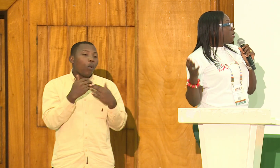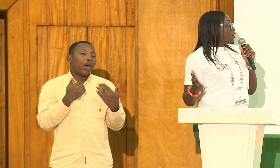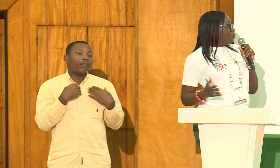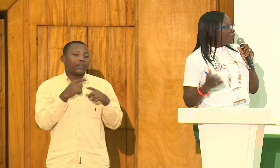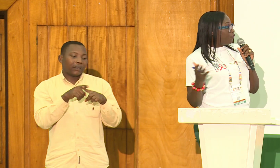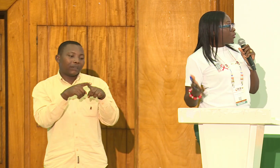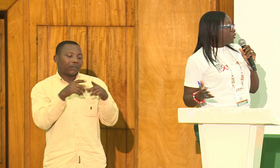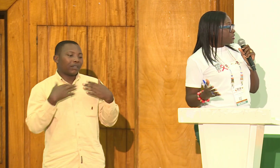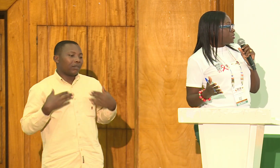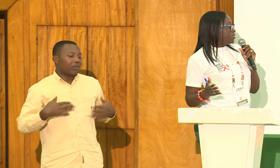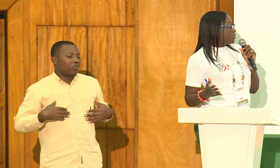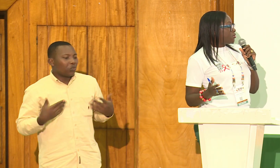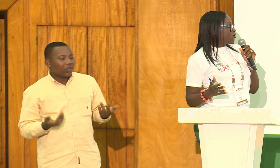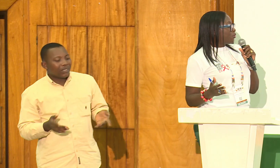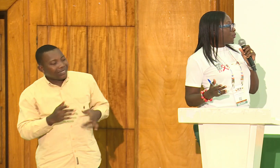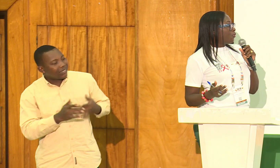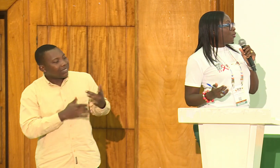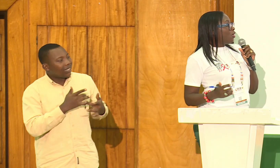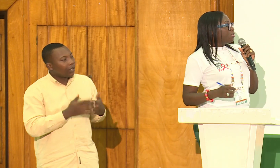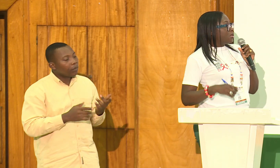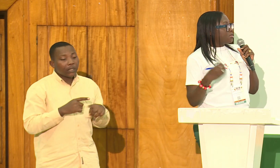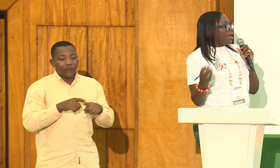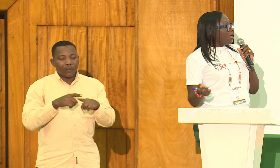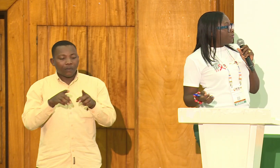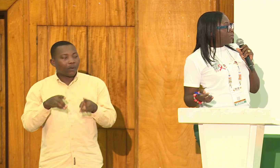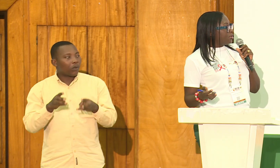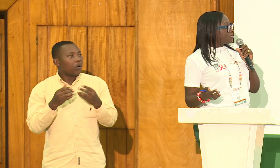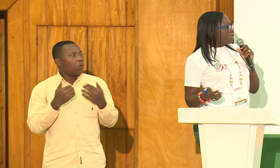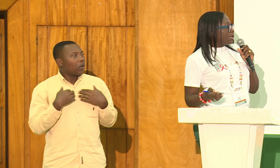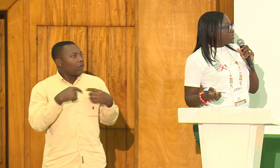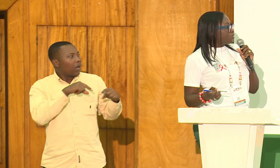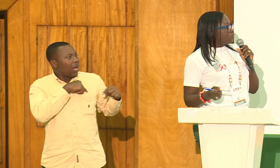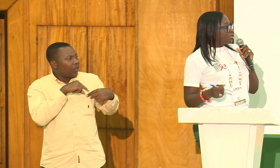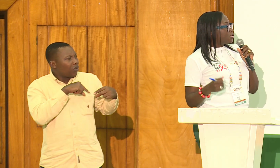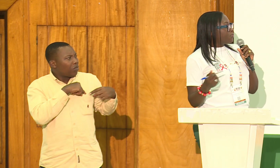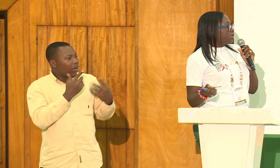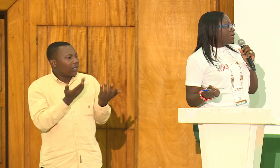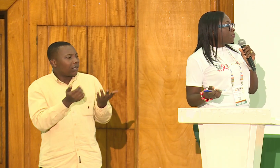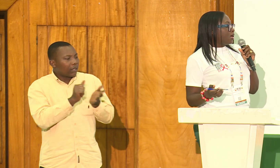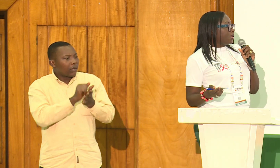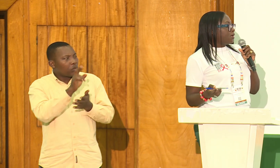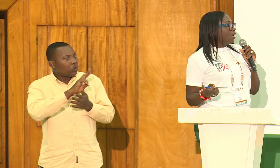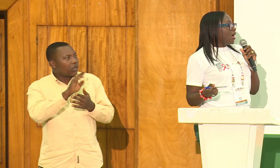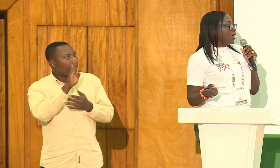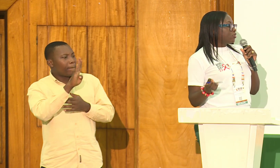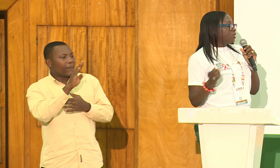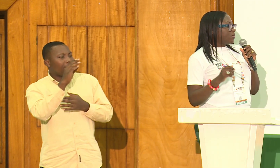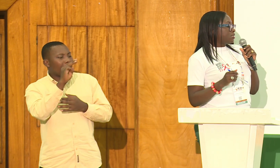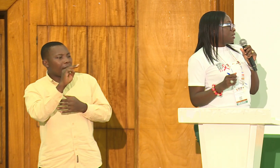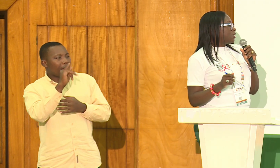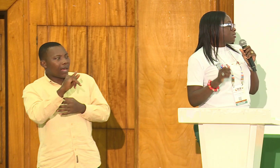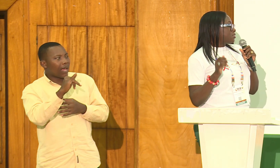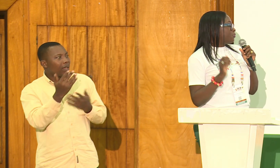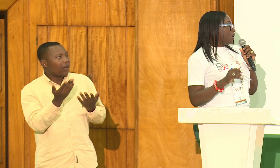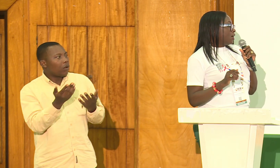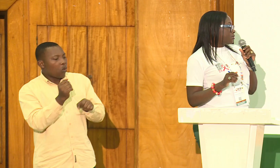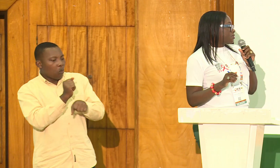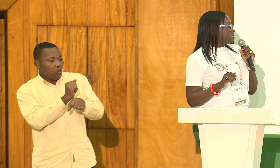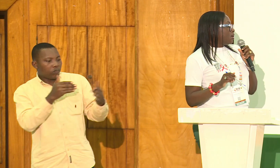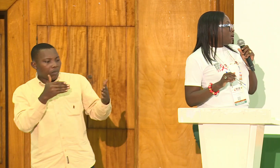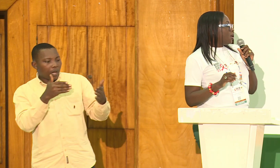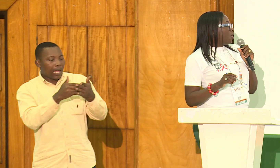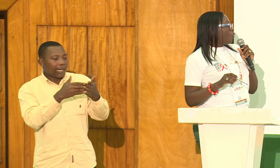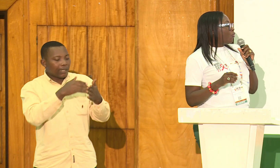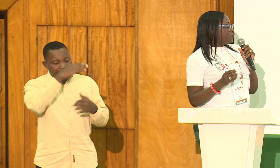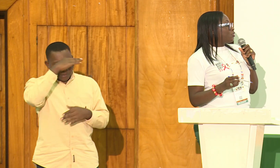different morphologies. So there's the argument that using the BMI actually works against